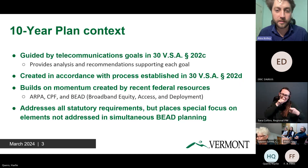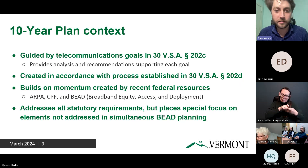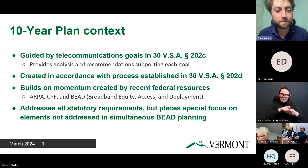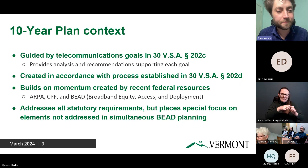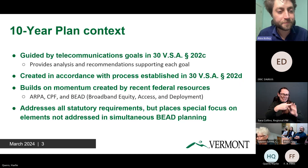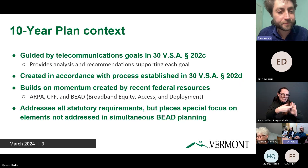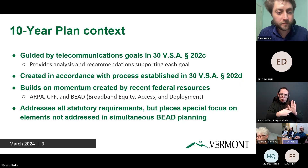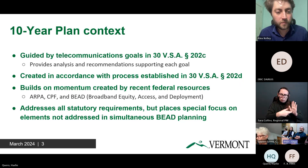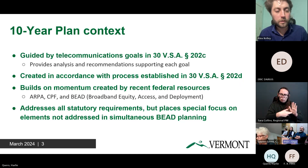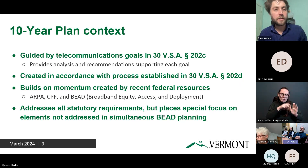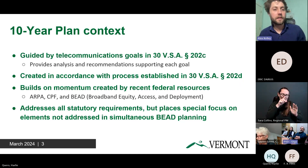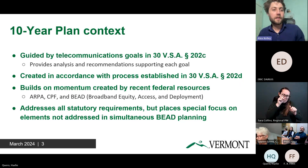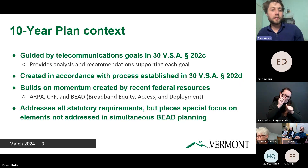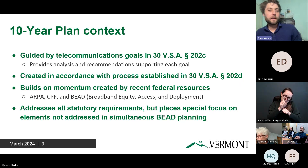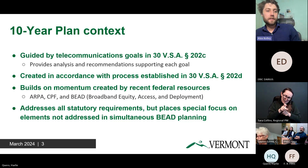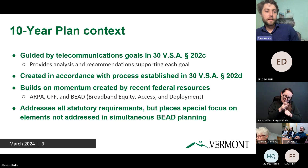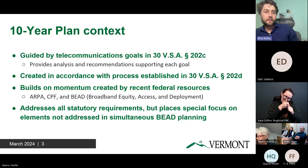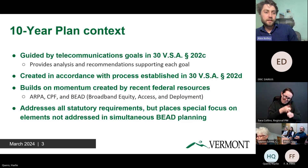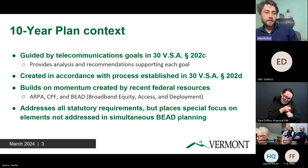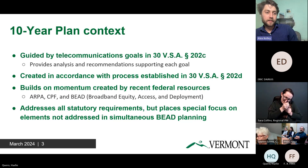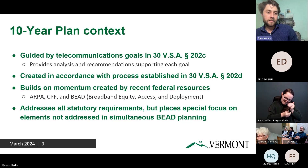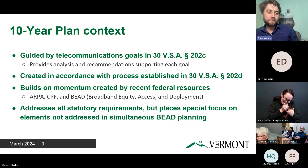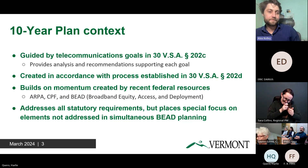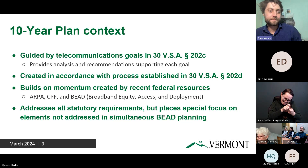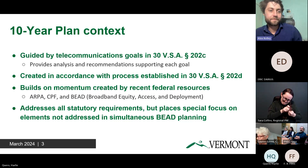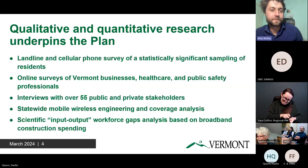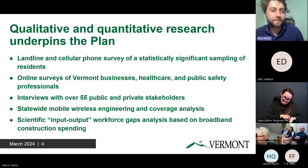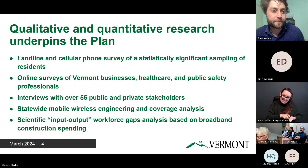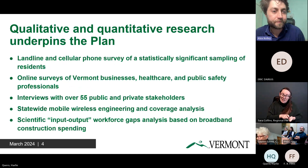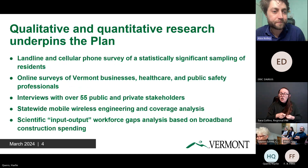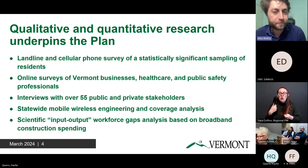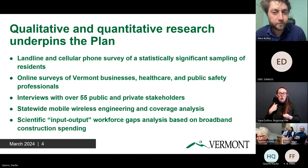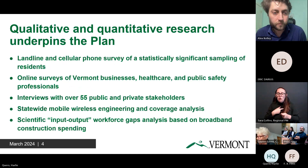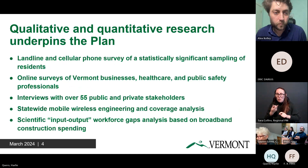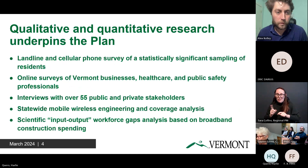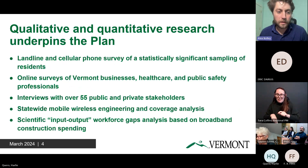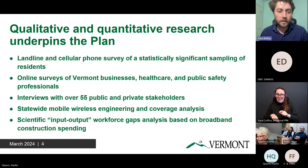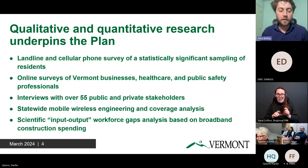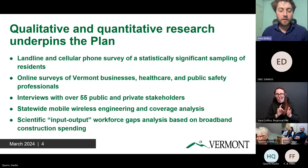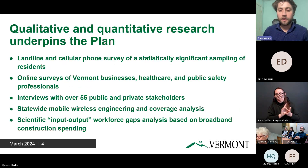not supersede. Next slide.